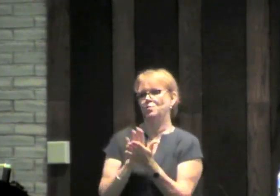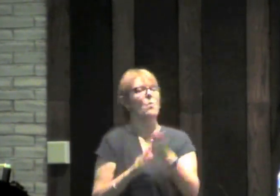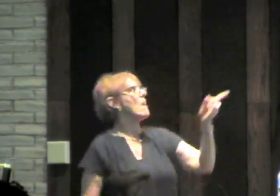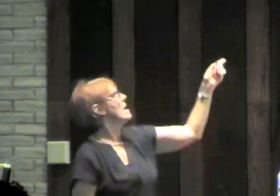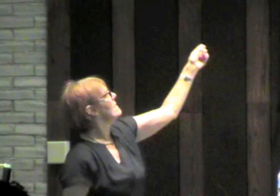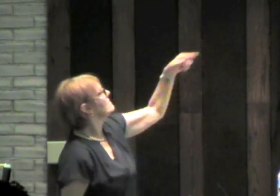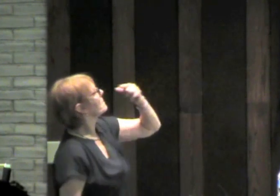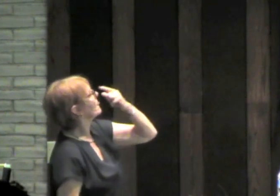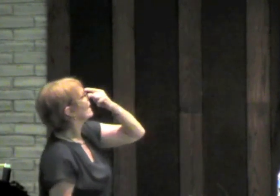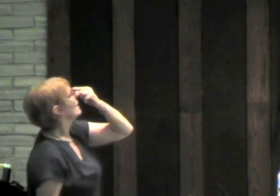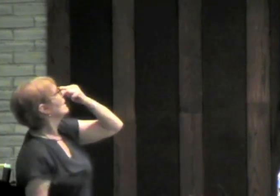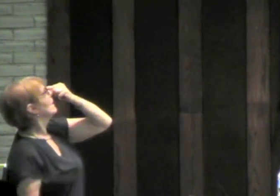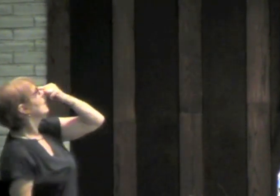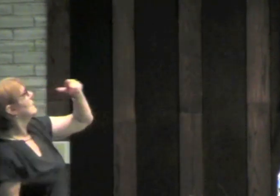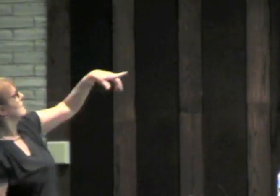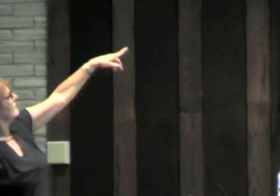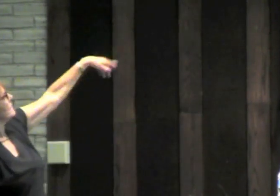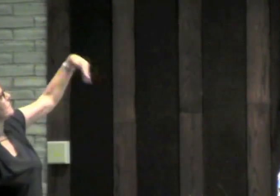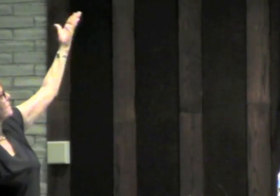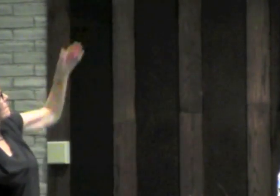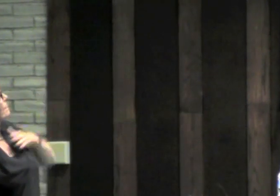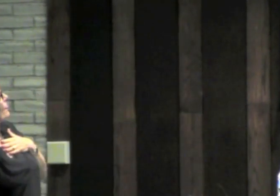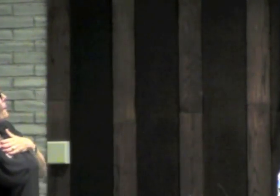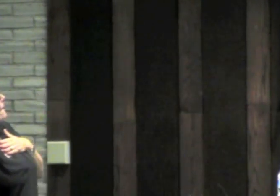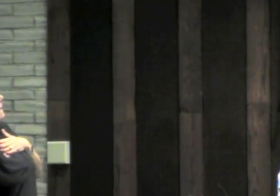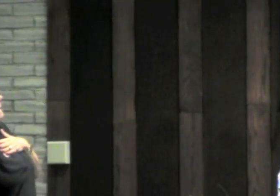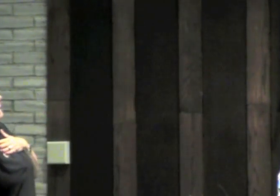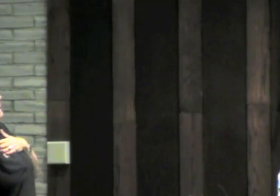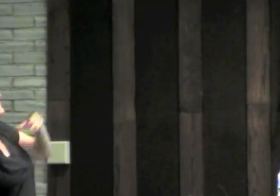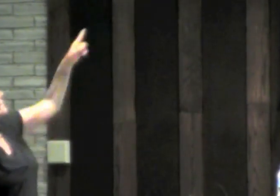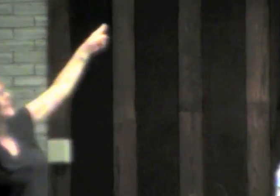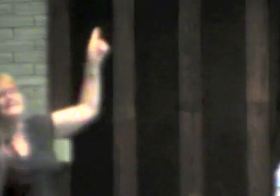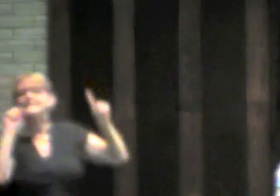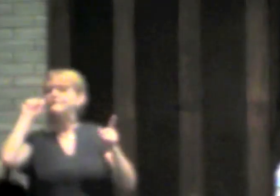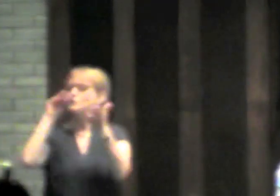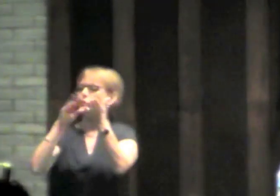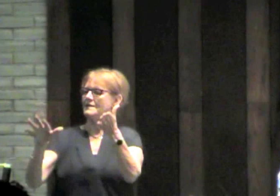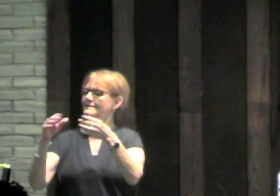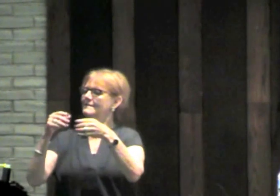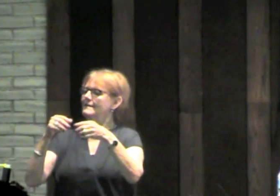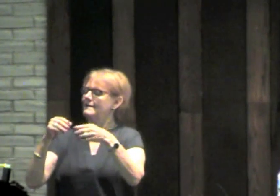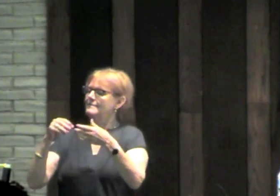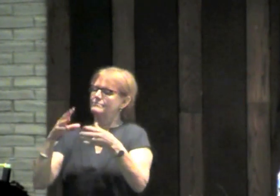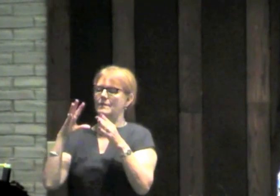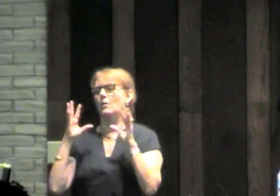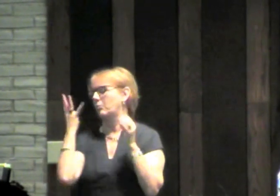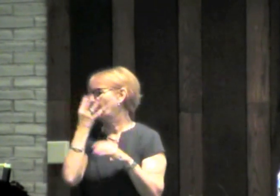everyone was very happy. It was really a beautiful, beautiful school. Now here we have the deaf